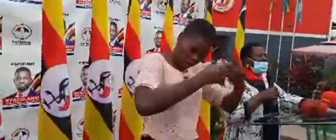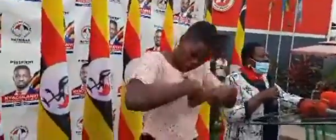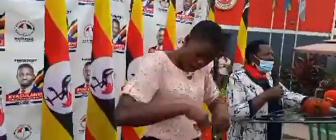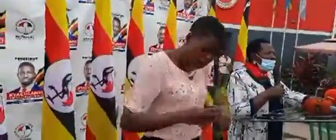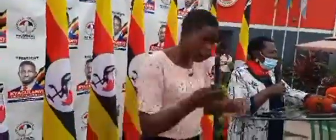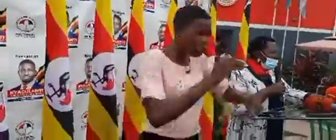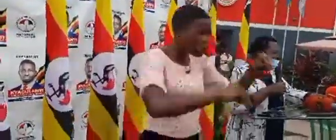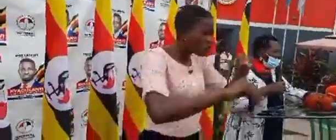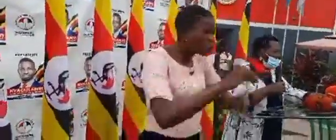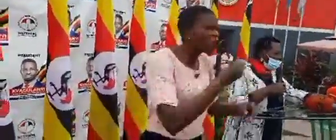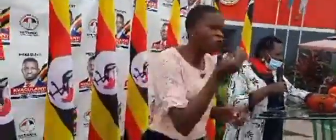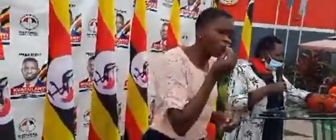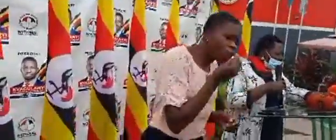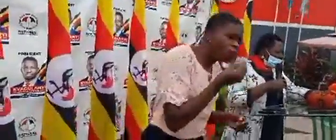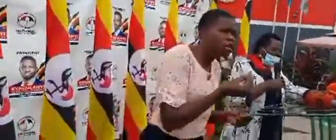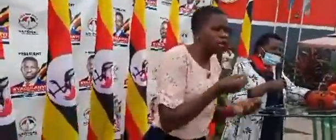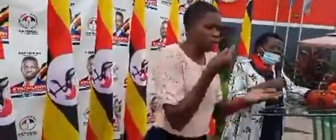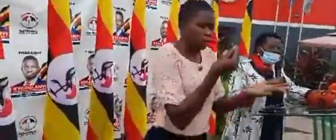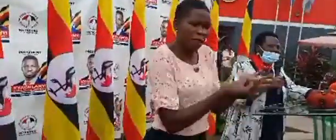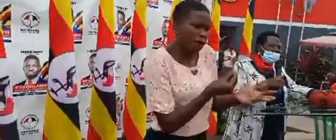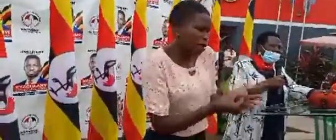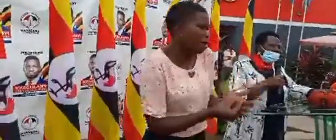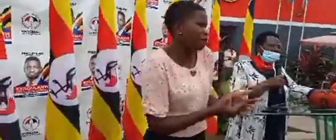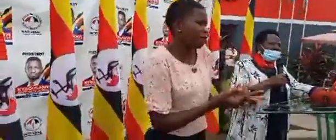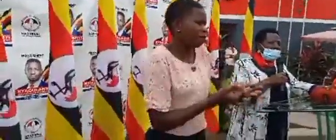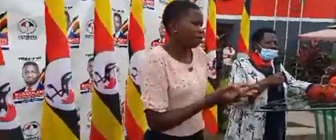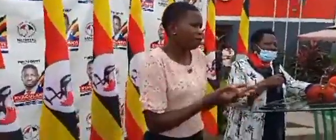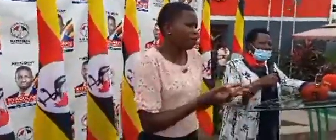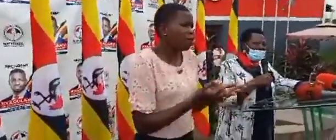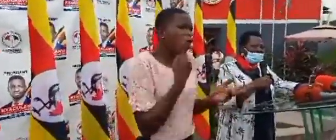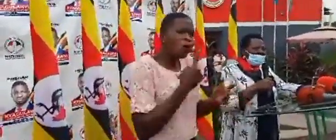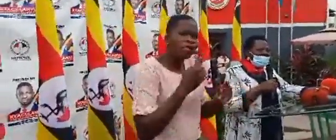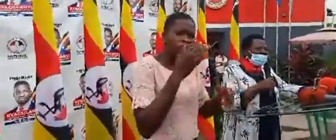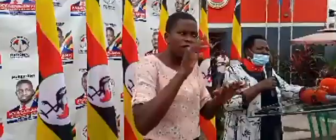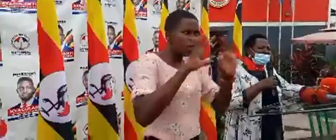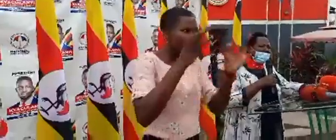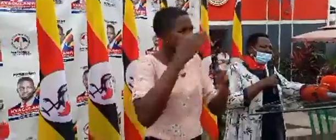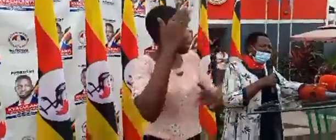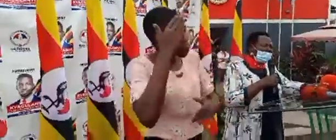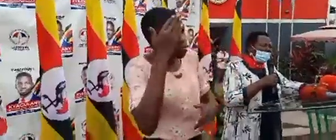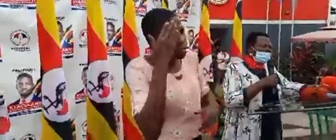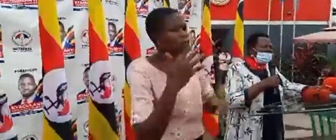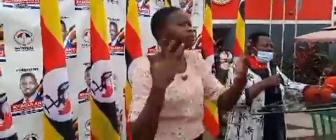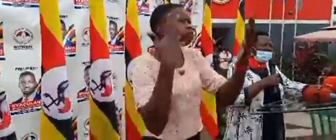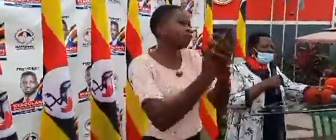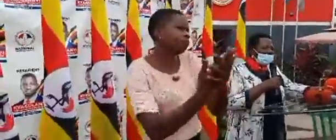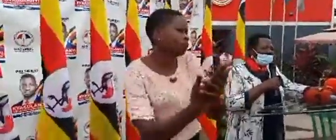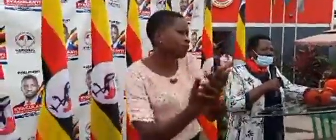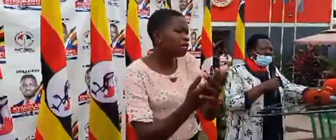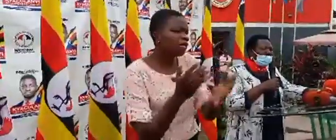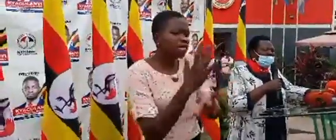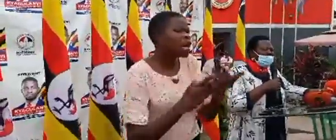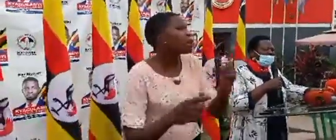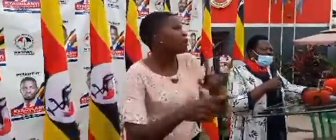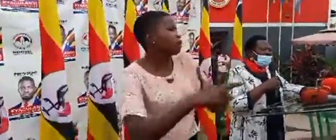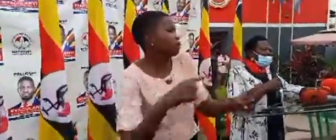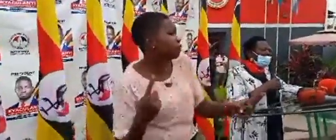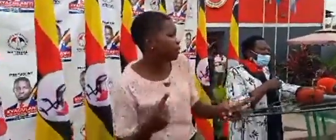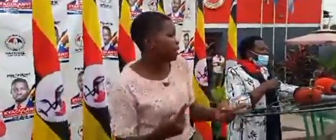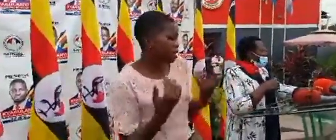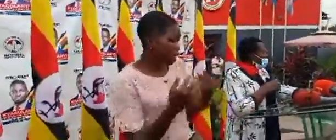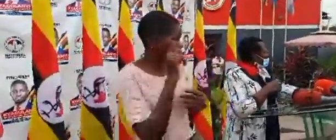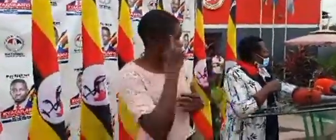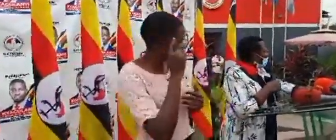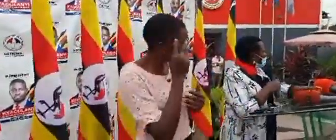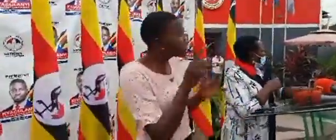those families whose heads are in detention, are in cells, have been killed. And in fact, I think